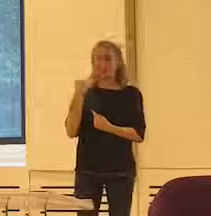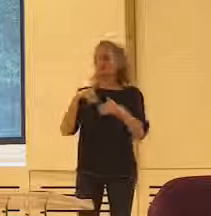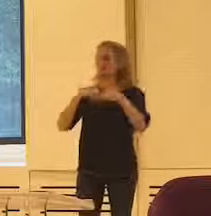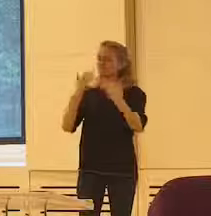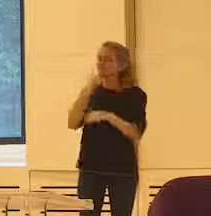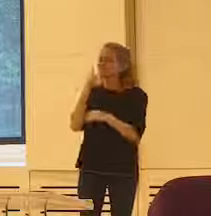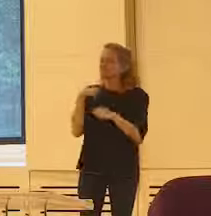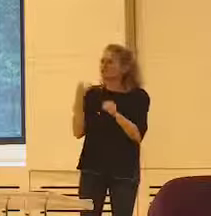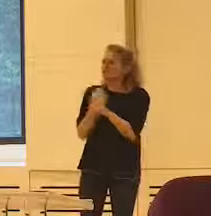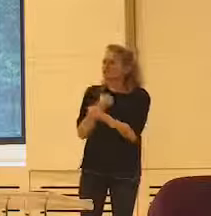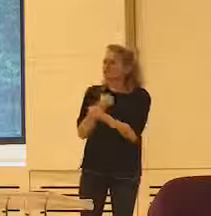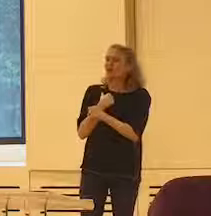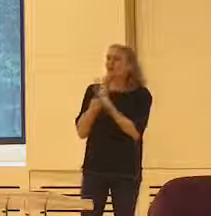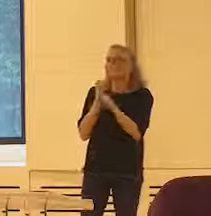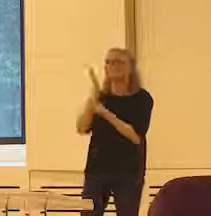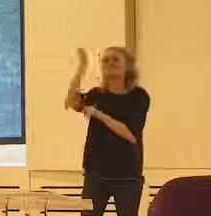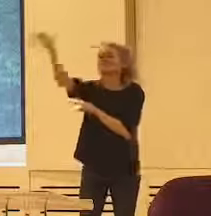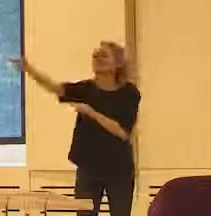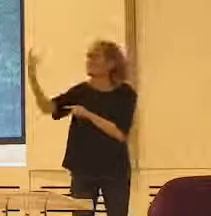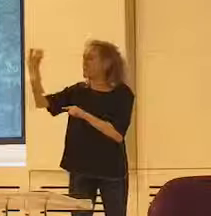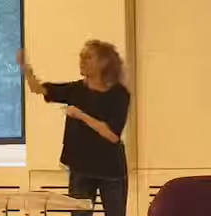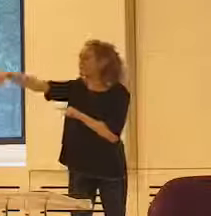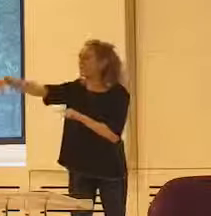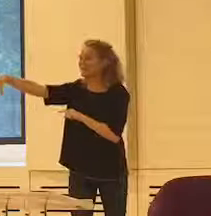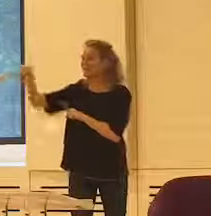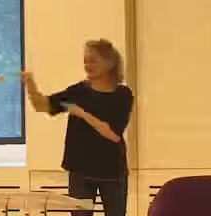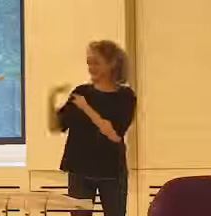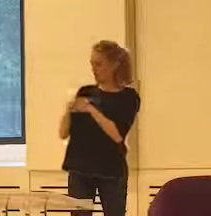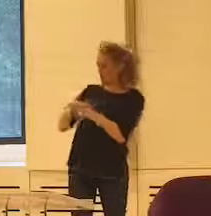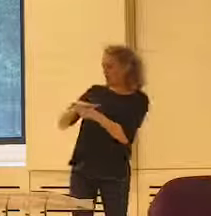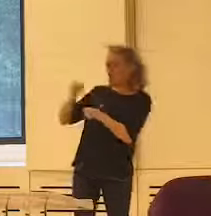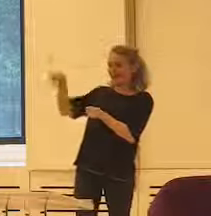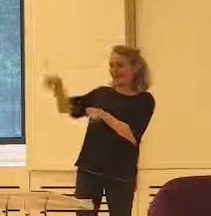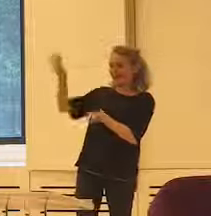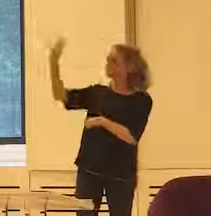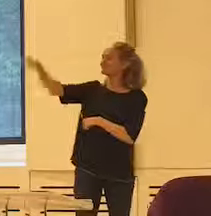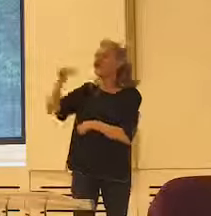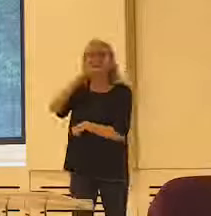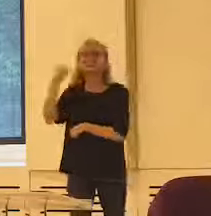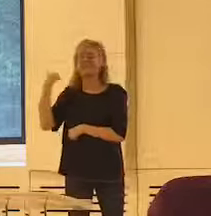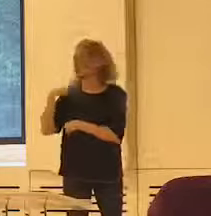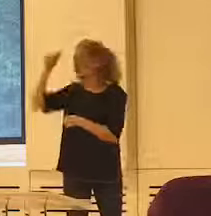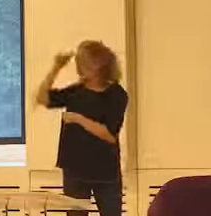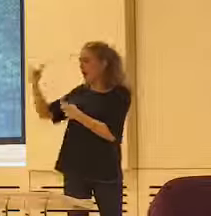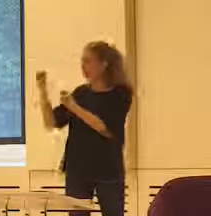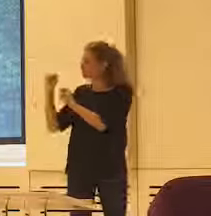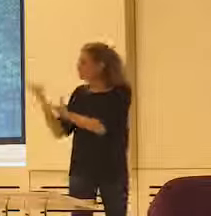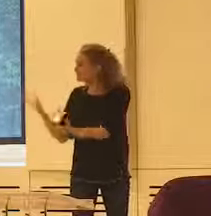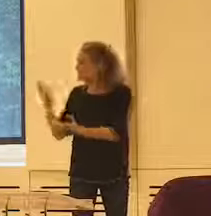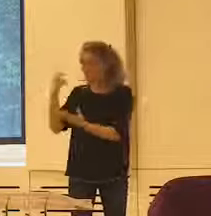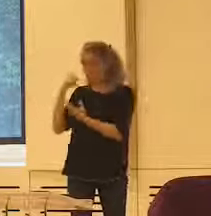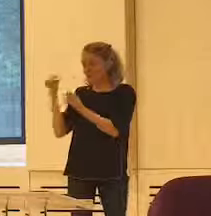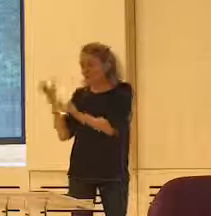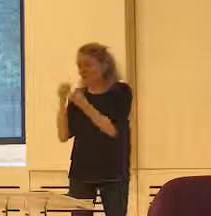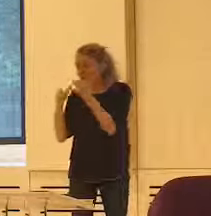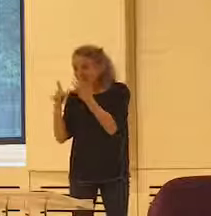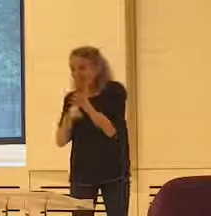Daycare, it would be nice to have somewhere that a person can go. So somewhere kind of local, with the